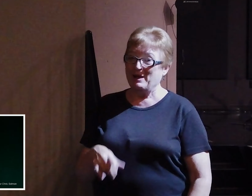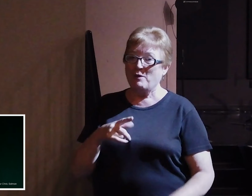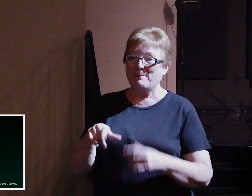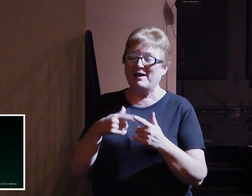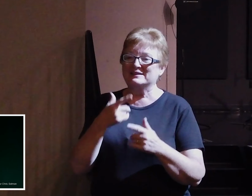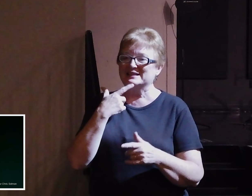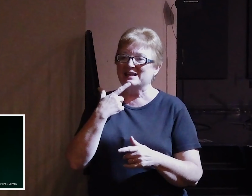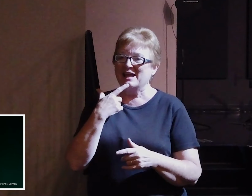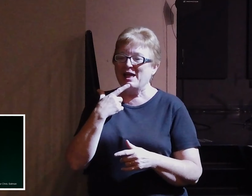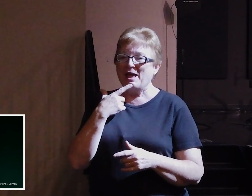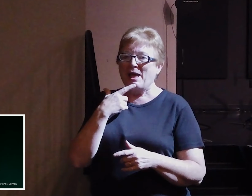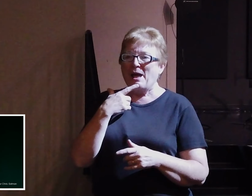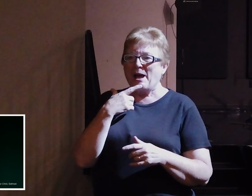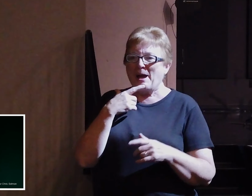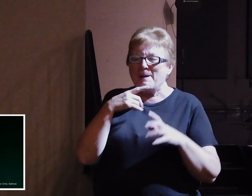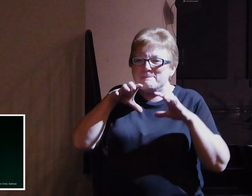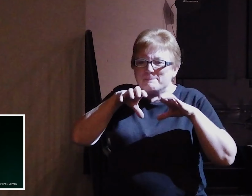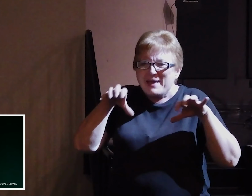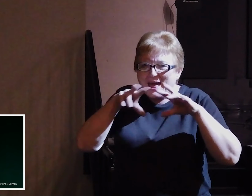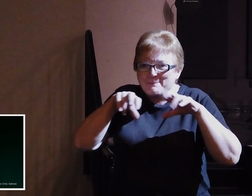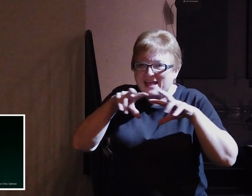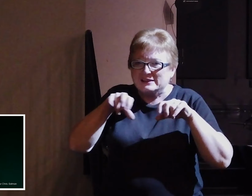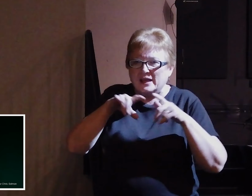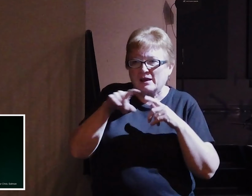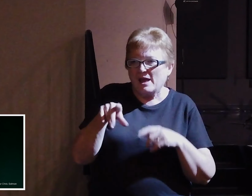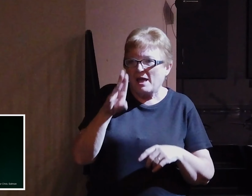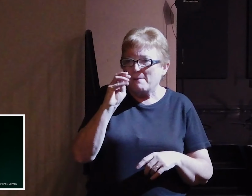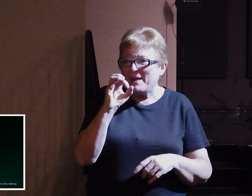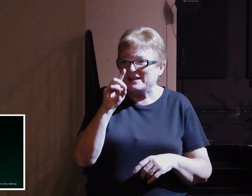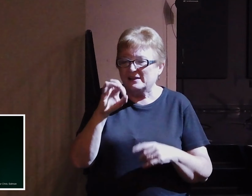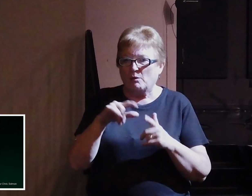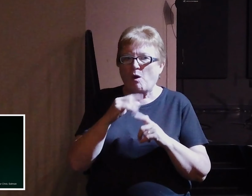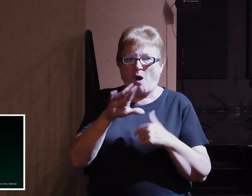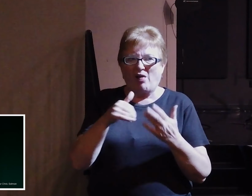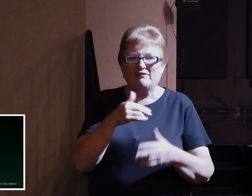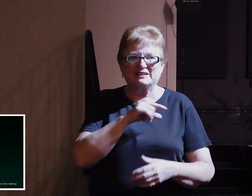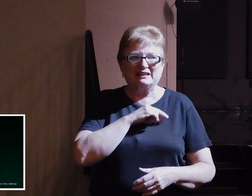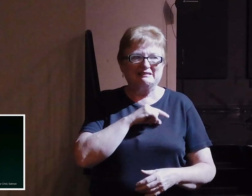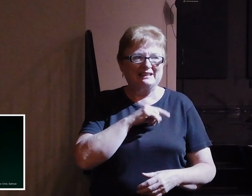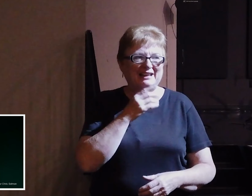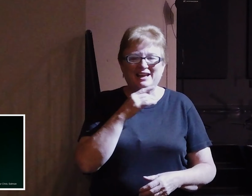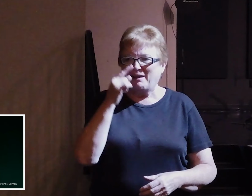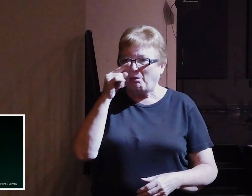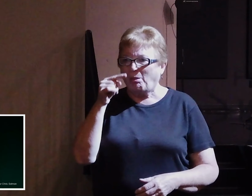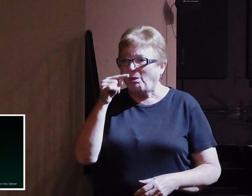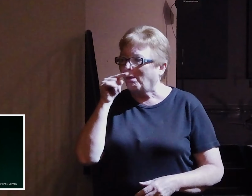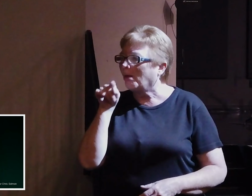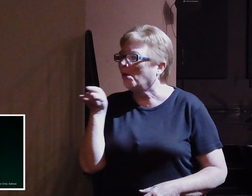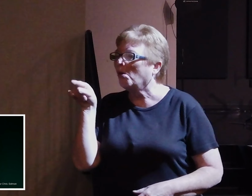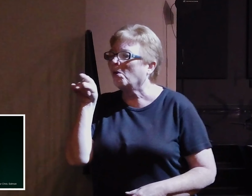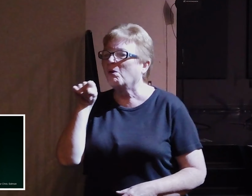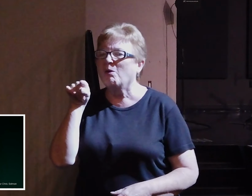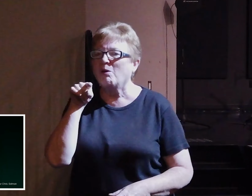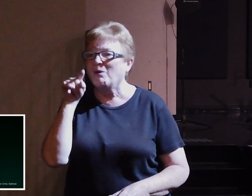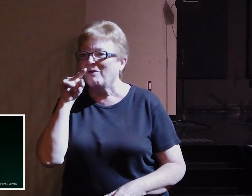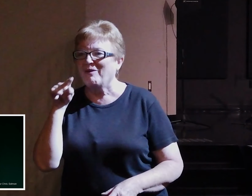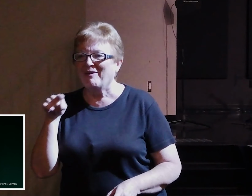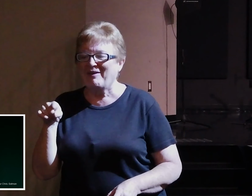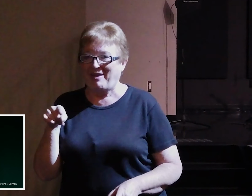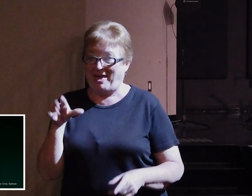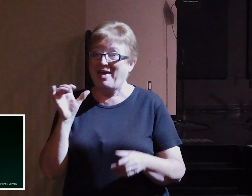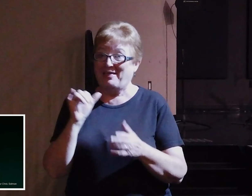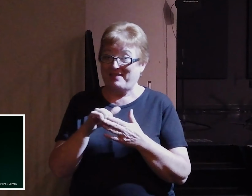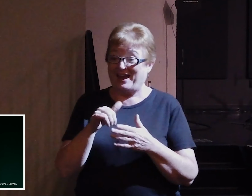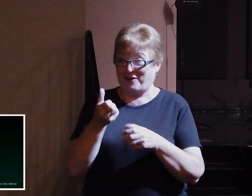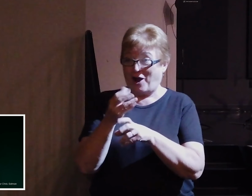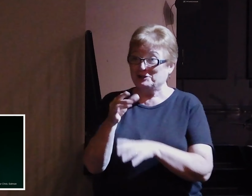He goes from like worst to like, oh shoot, we're all guilty of this. Sticking your nose in where it doesn't belong. That's going to get you